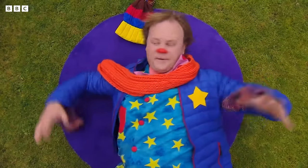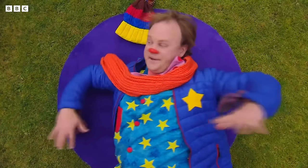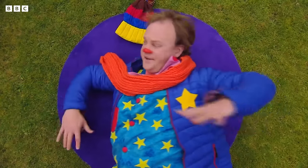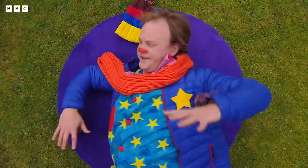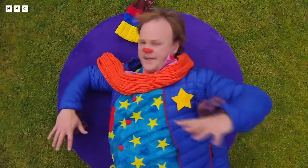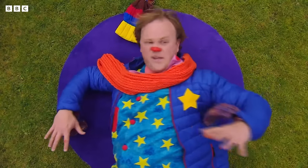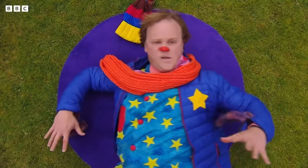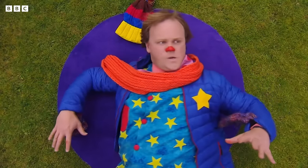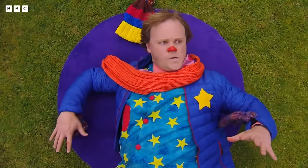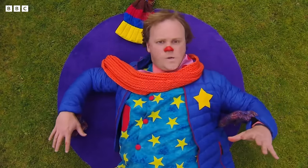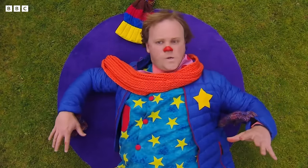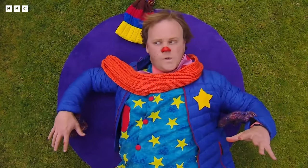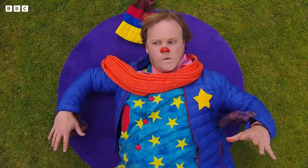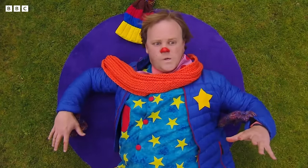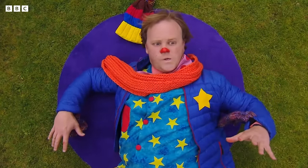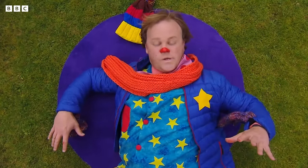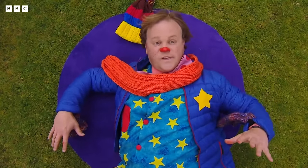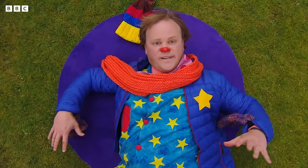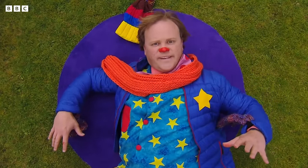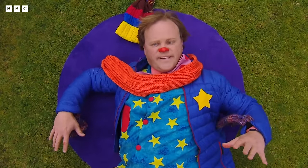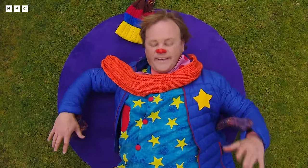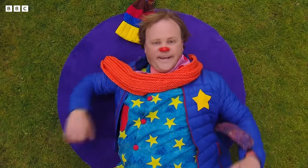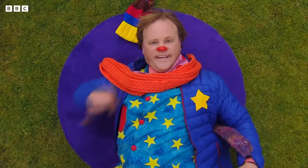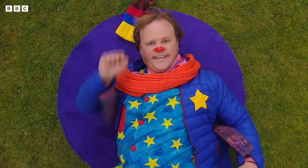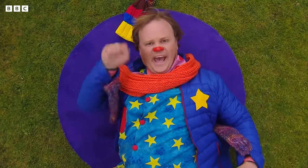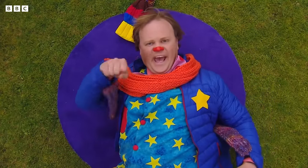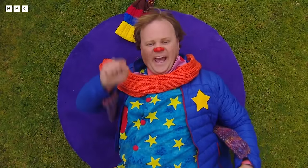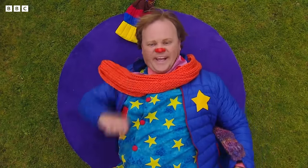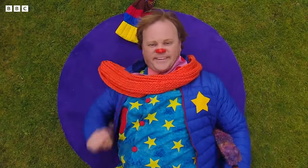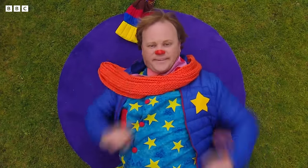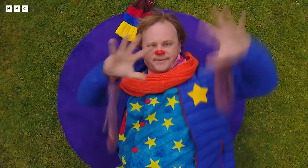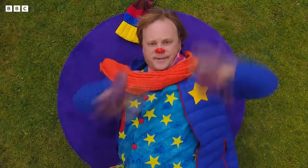I think you stretched a bit too far, Mr. Tumble. Yes.